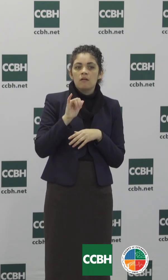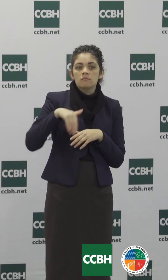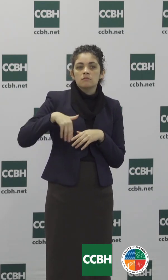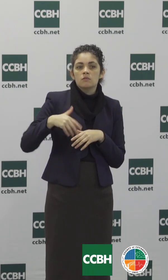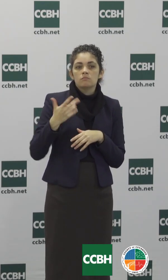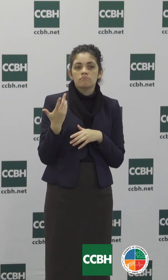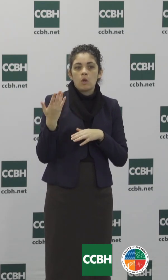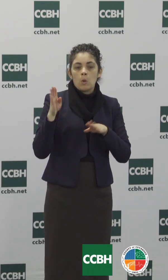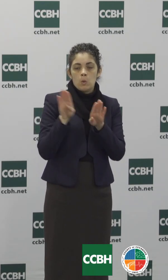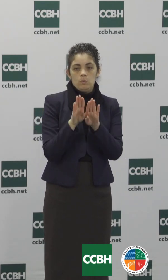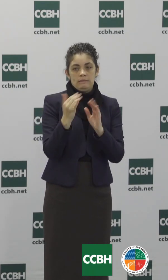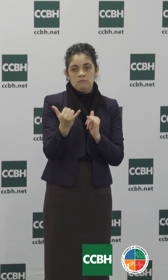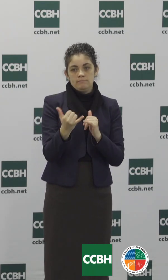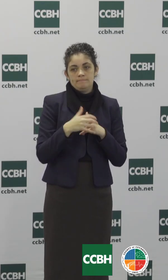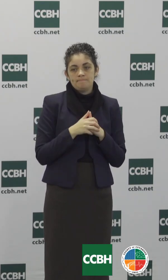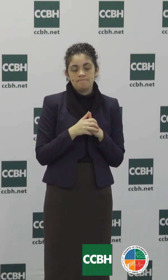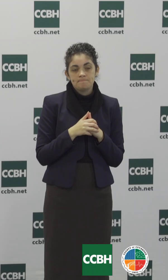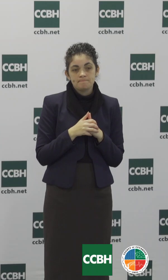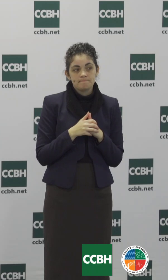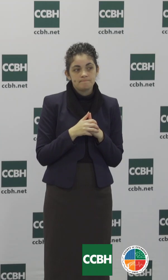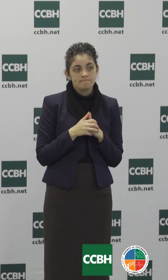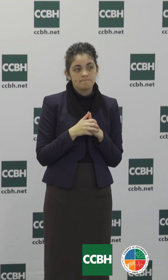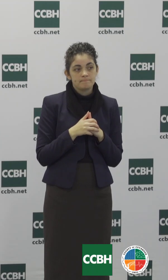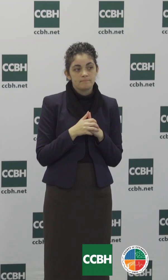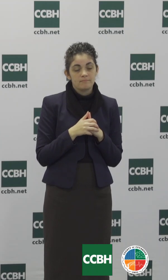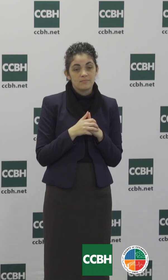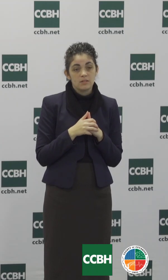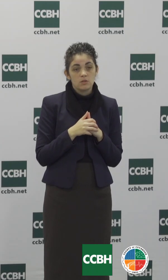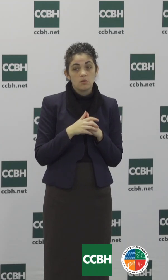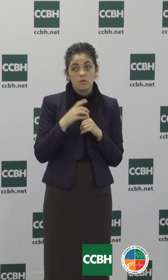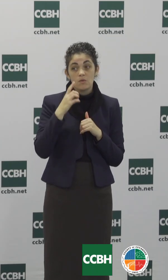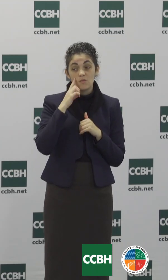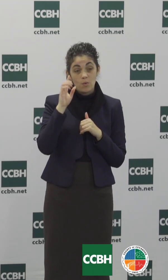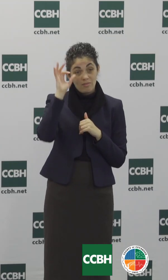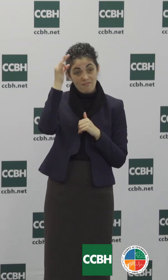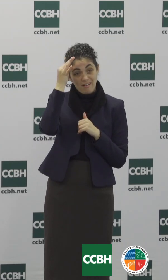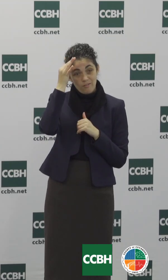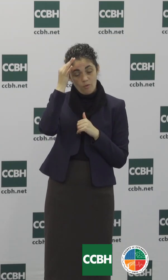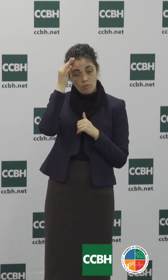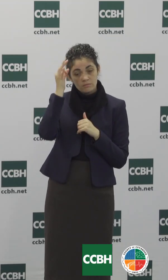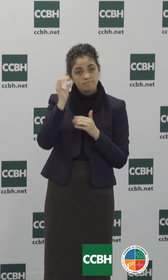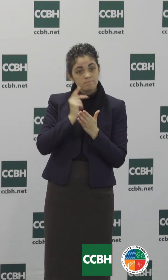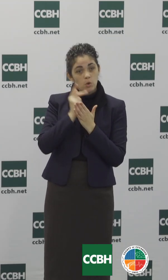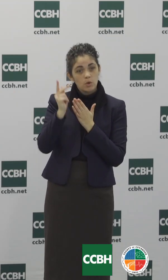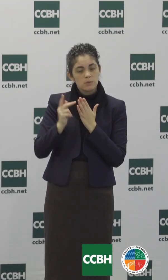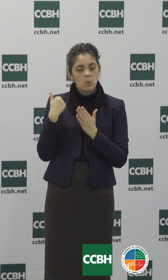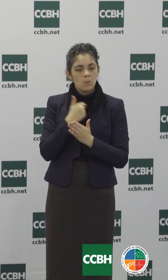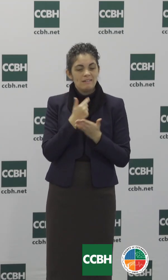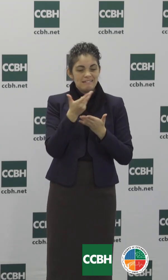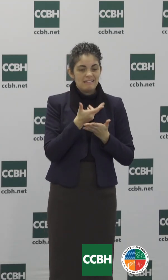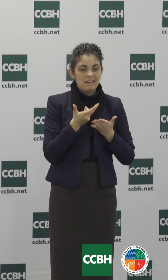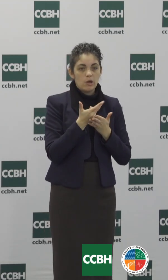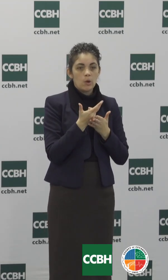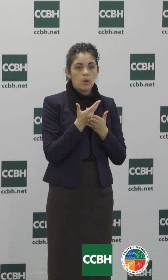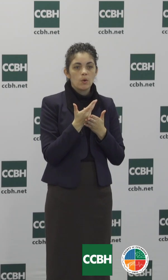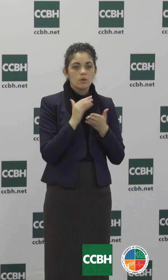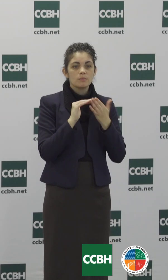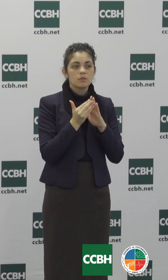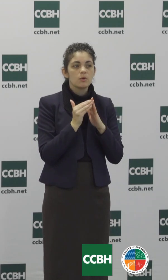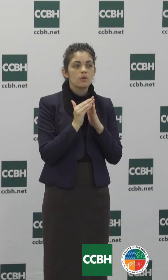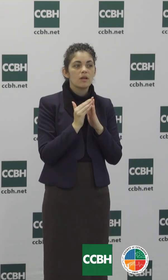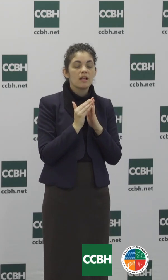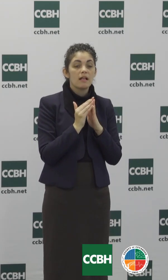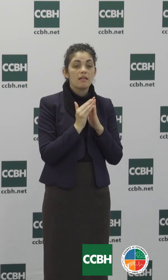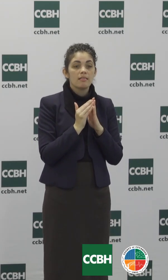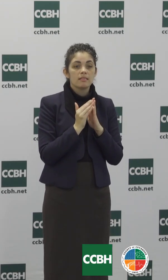is closed. So to fill the gaps in the federal programs, we've created the Small Business